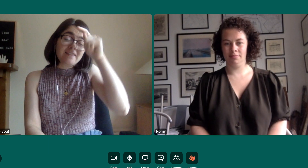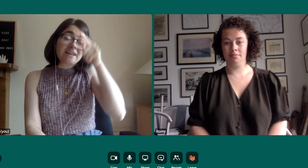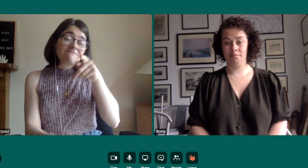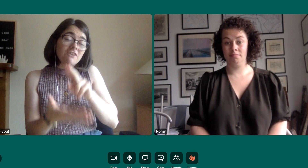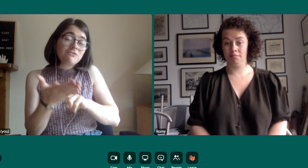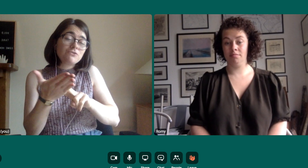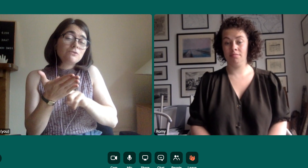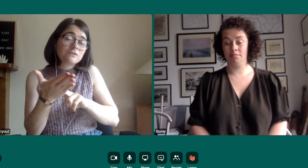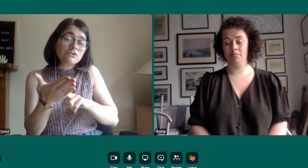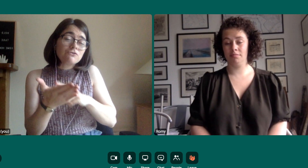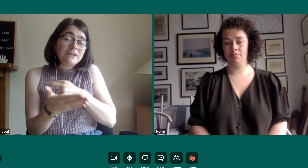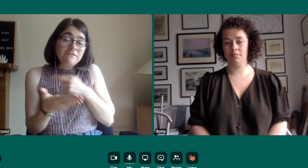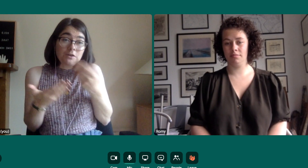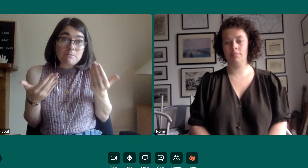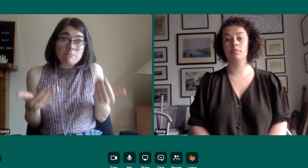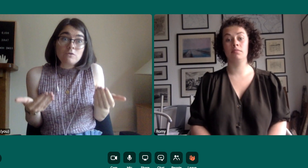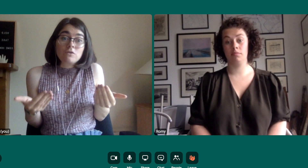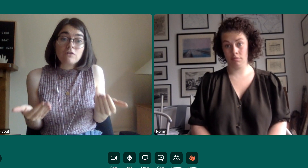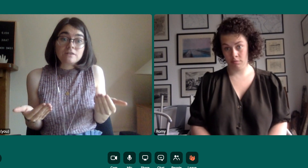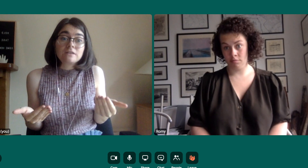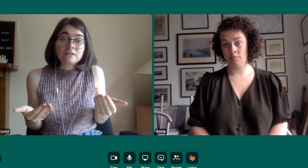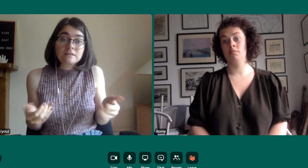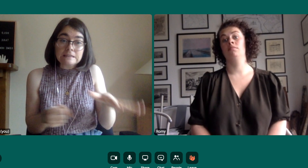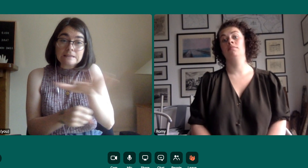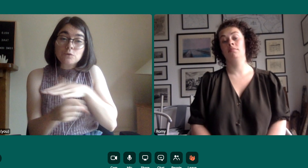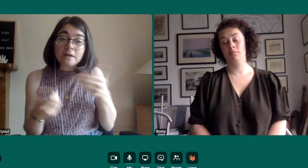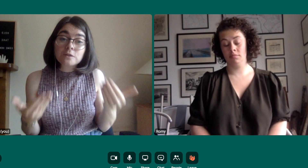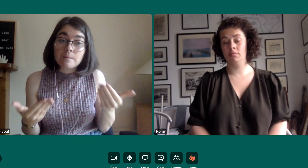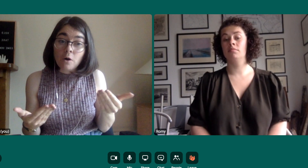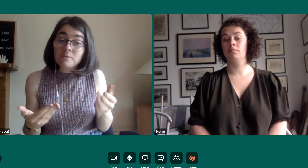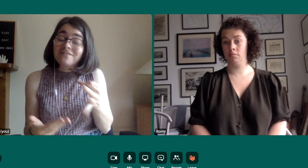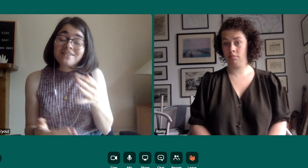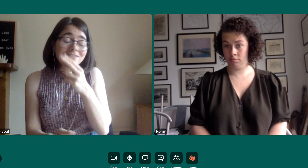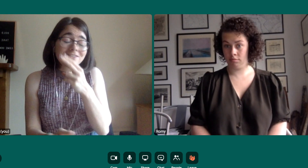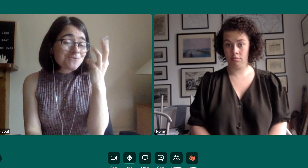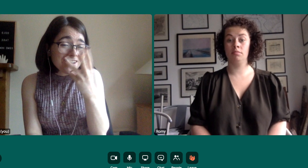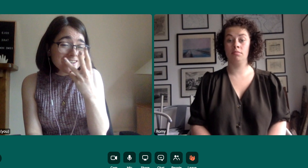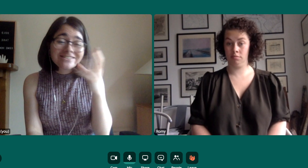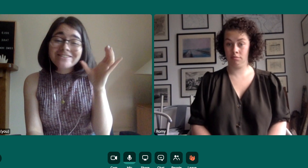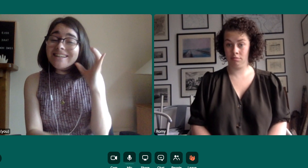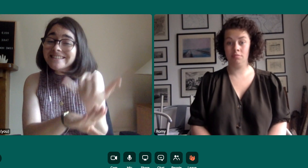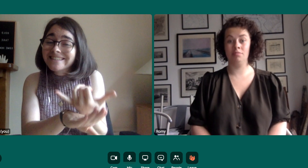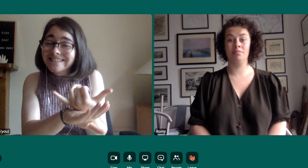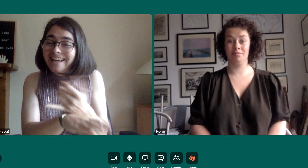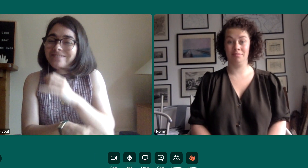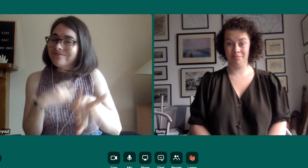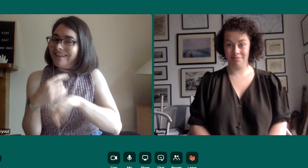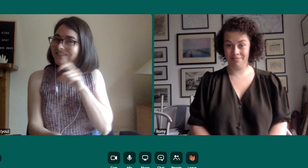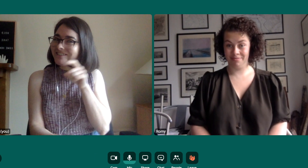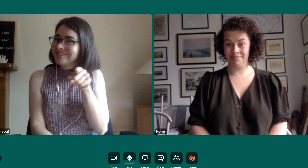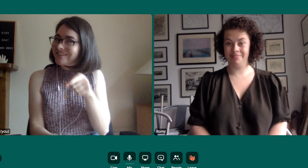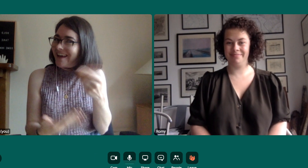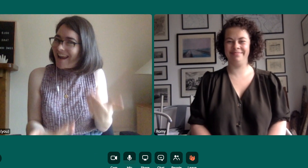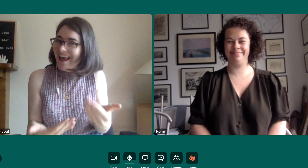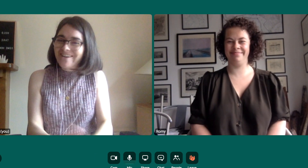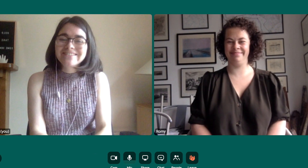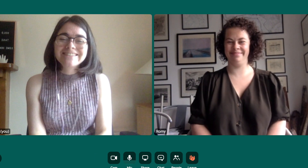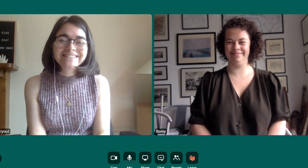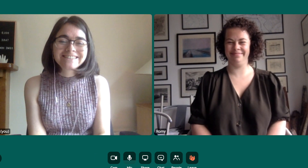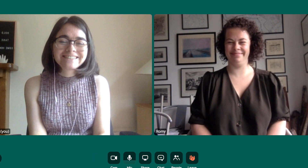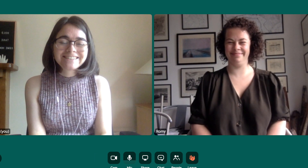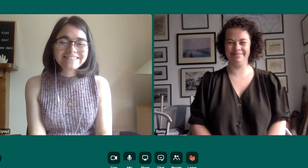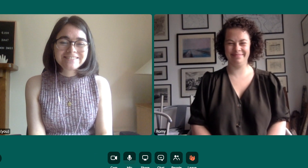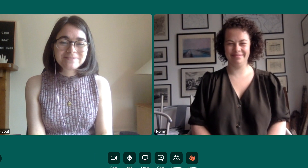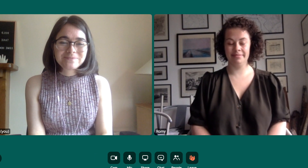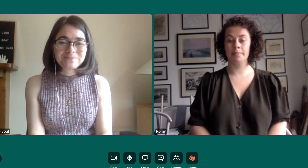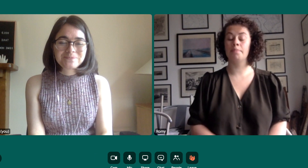for the current situation. If you haven't listened or watched yet, we'll point in that direction. Well, also